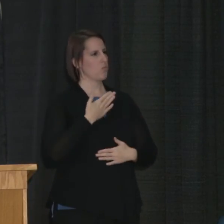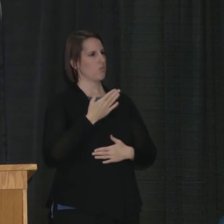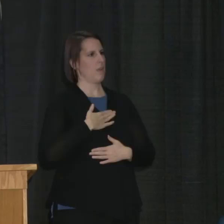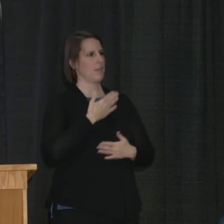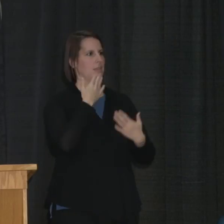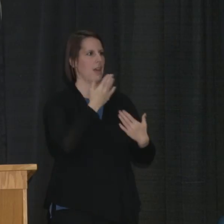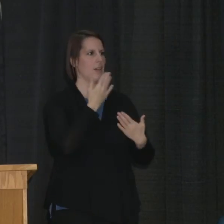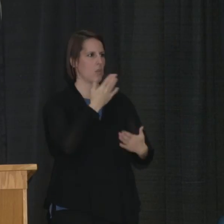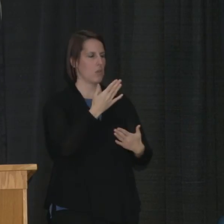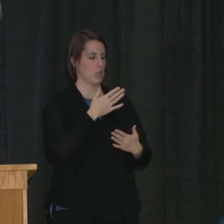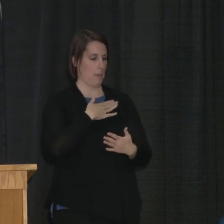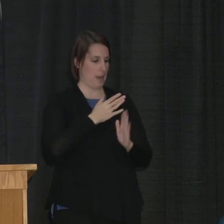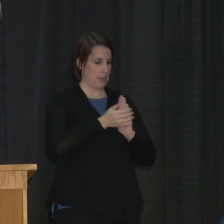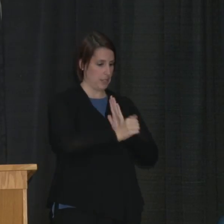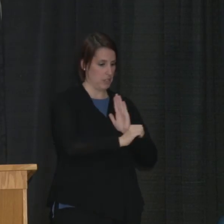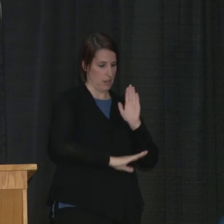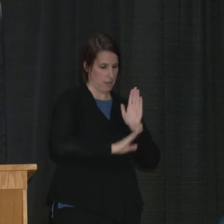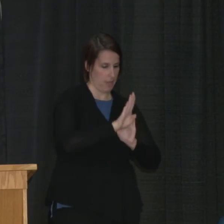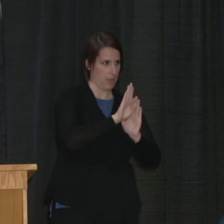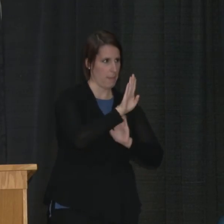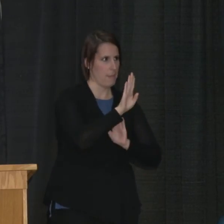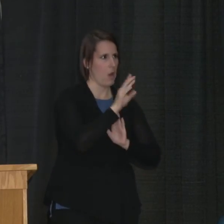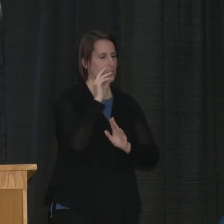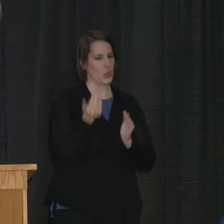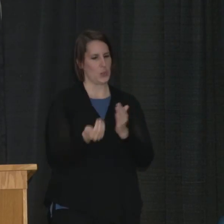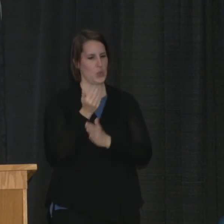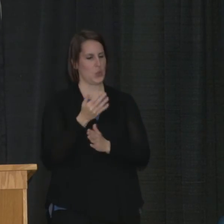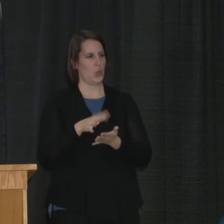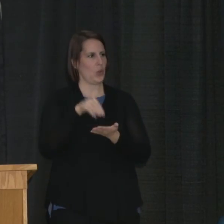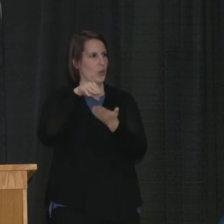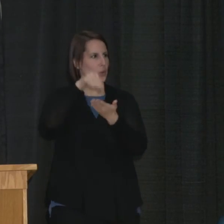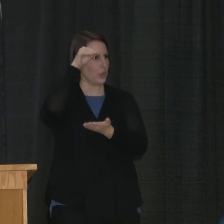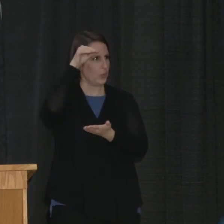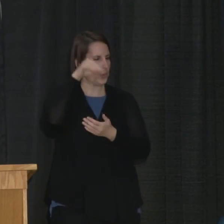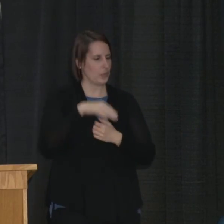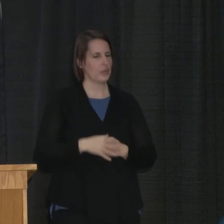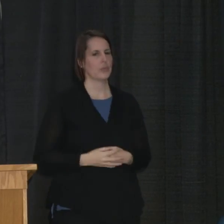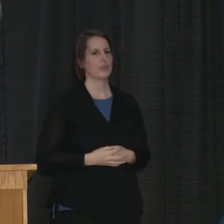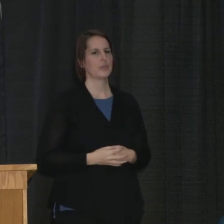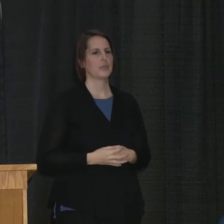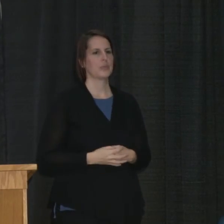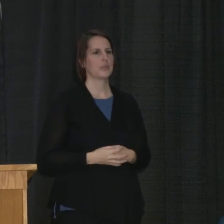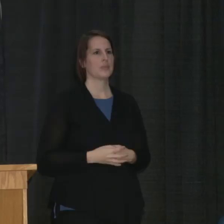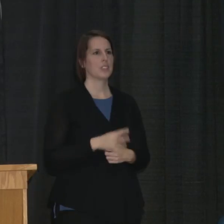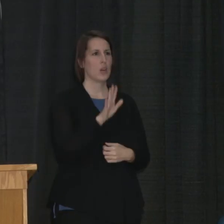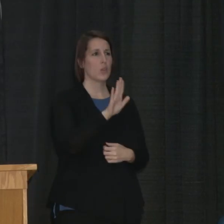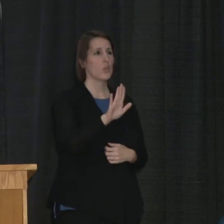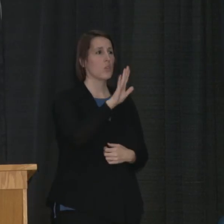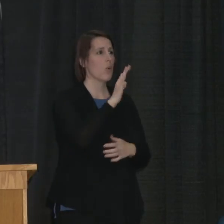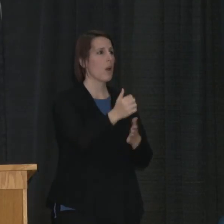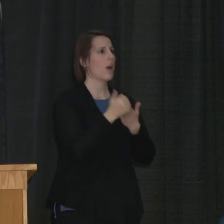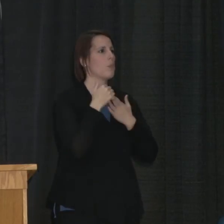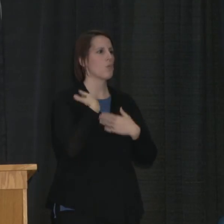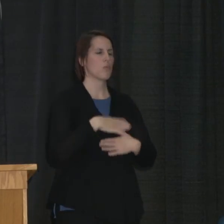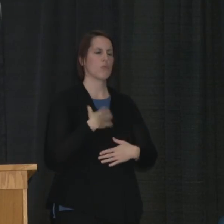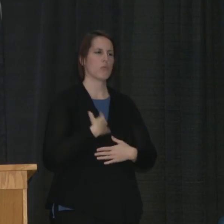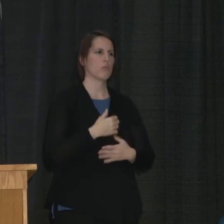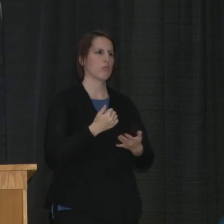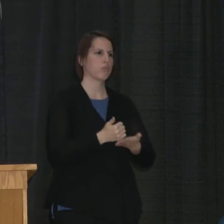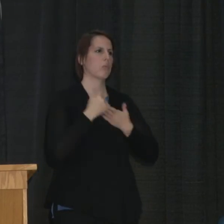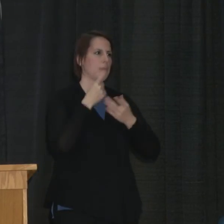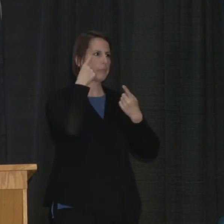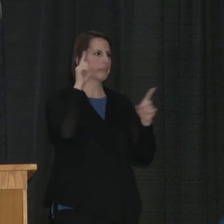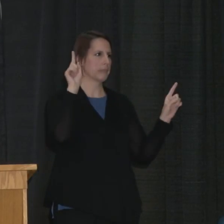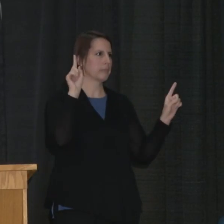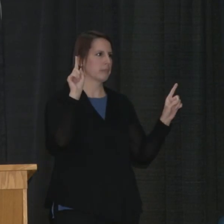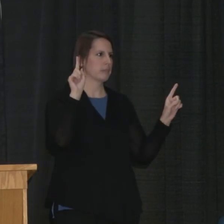new ones. We owe thanks to many for our success. We appreciate our loved ones. They wouldn't